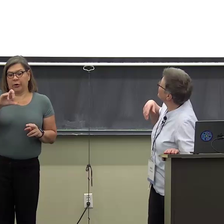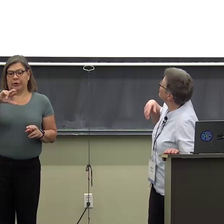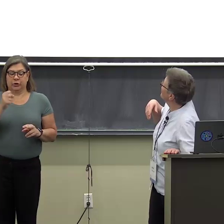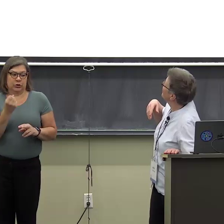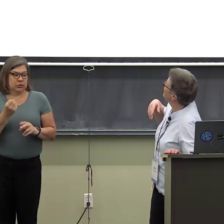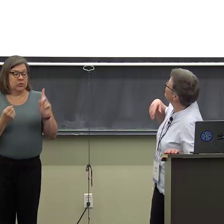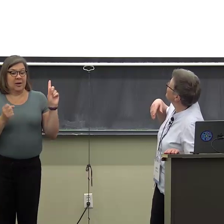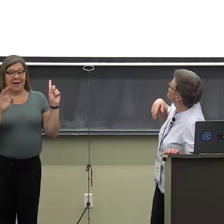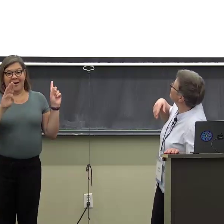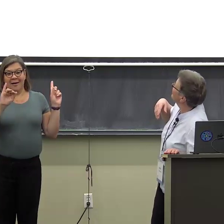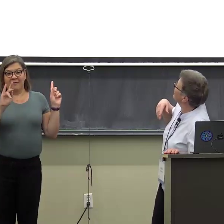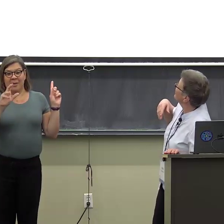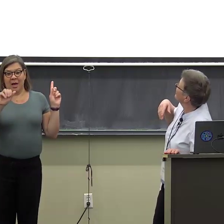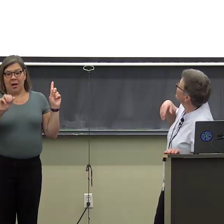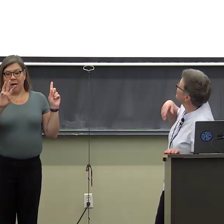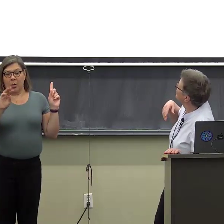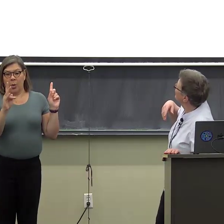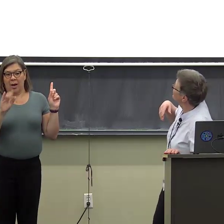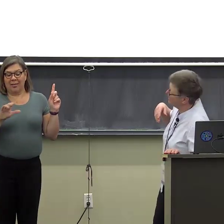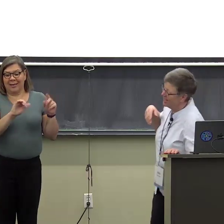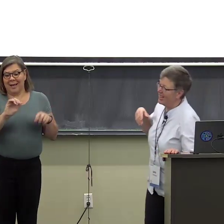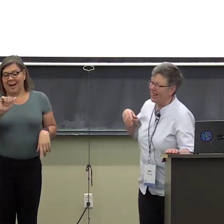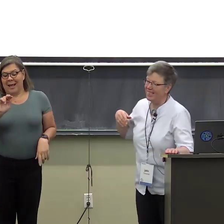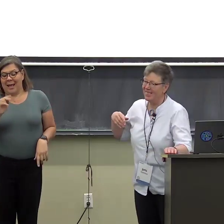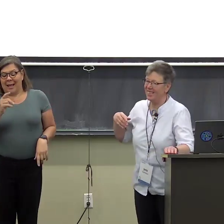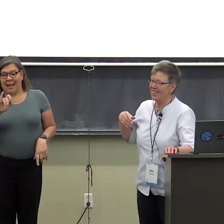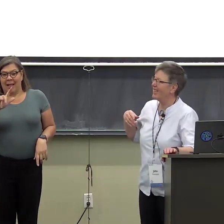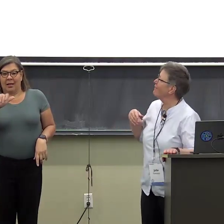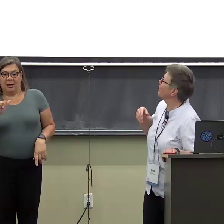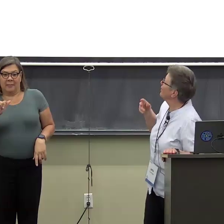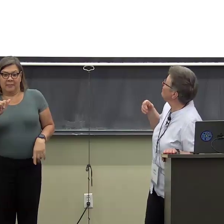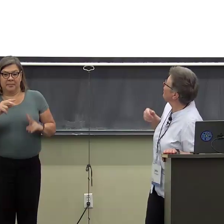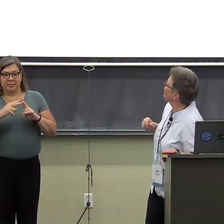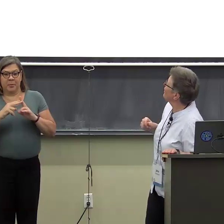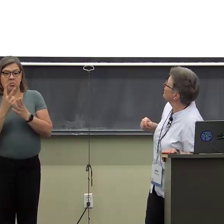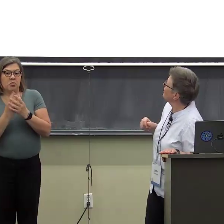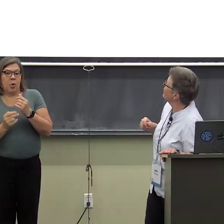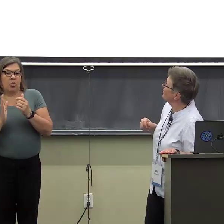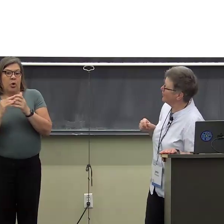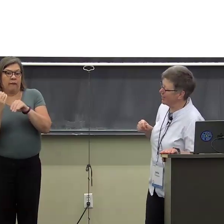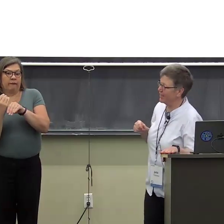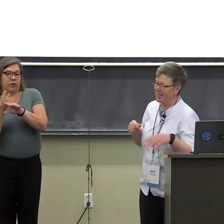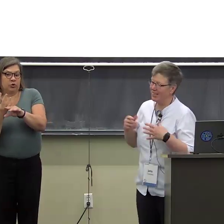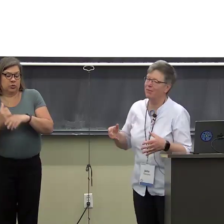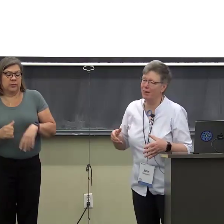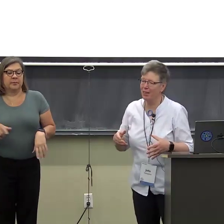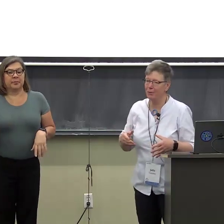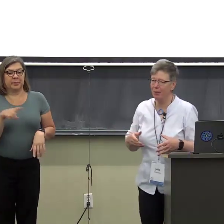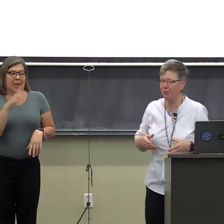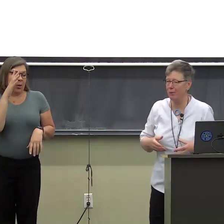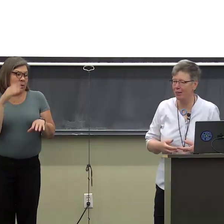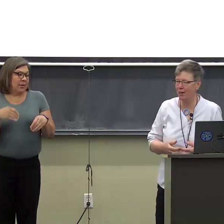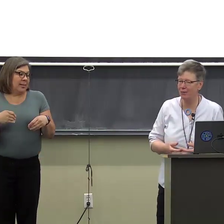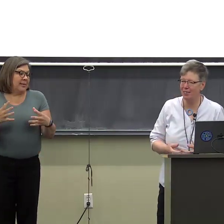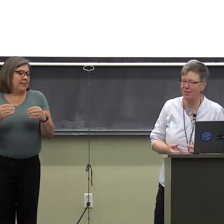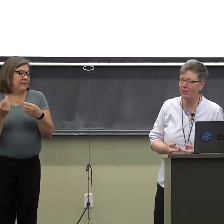wonderful Bianca Wiley and the wonderful Angelica, and both of them are going to give a little